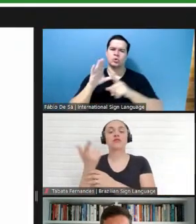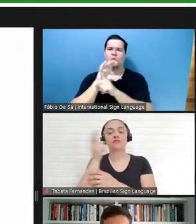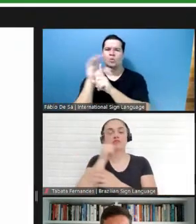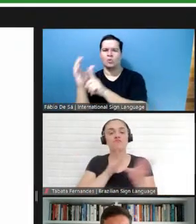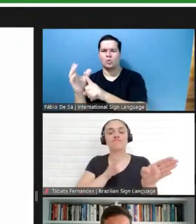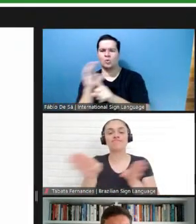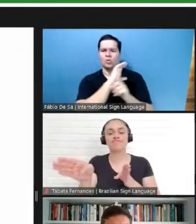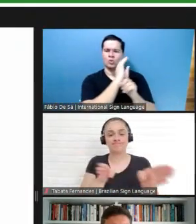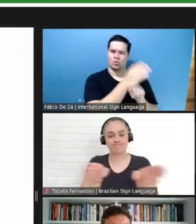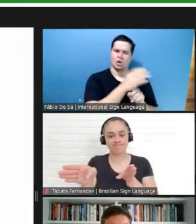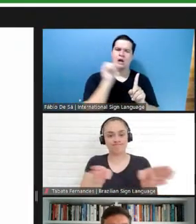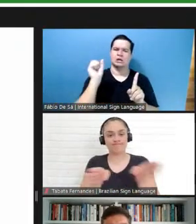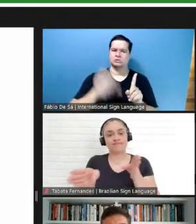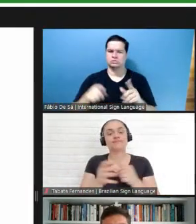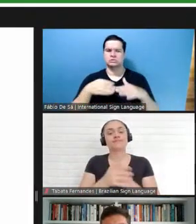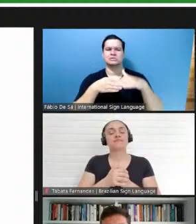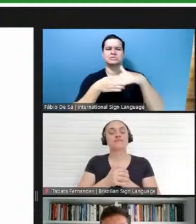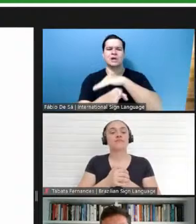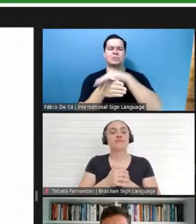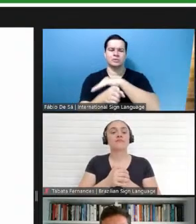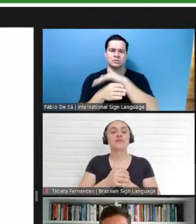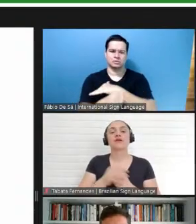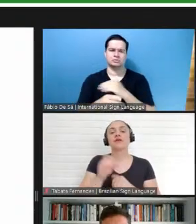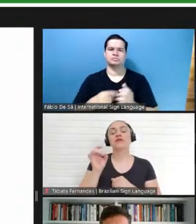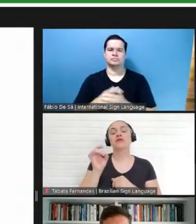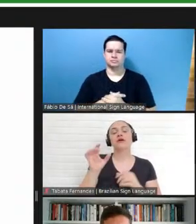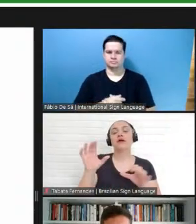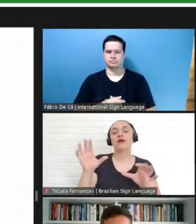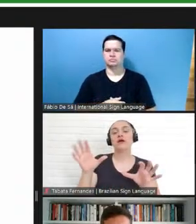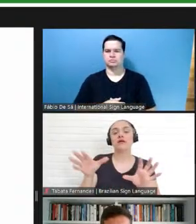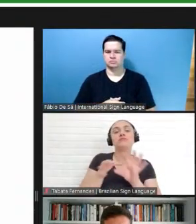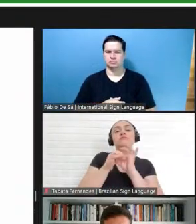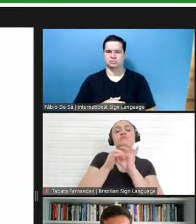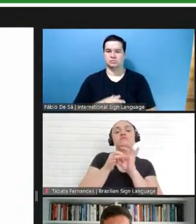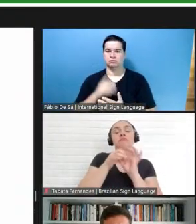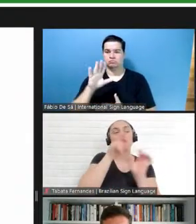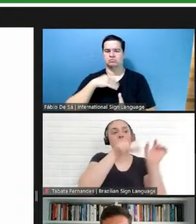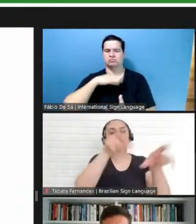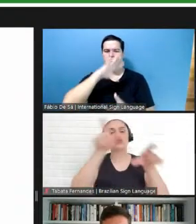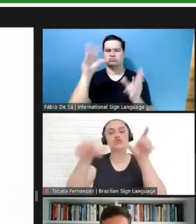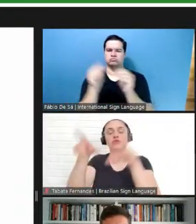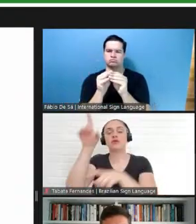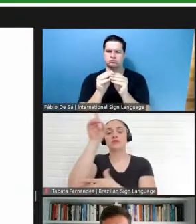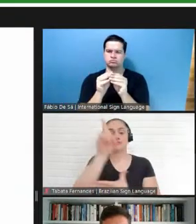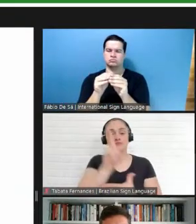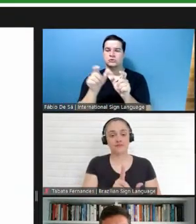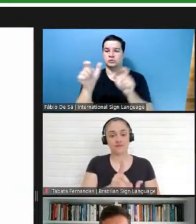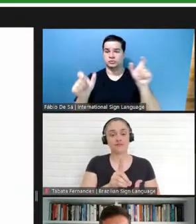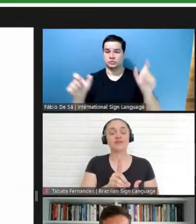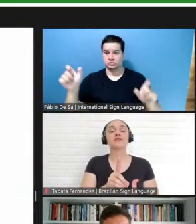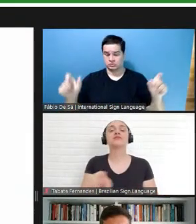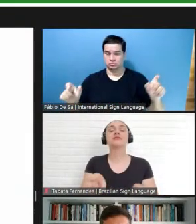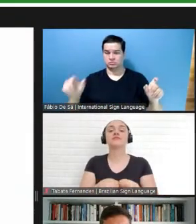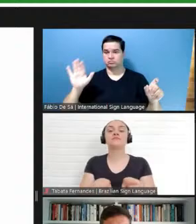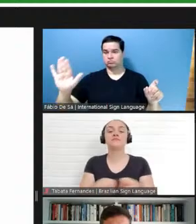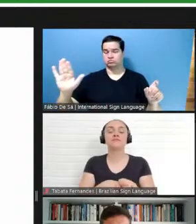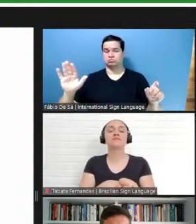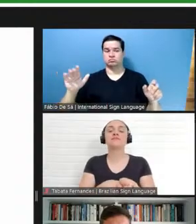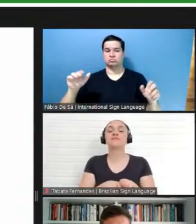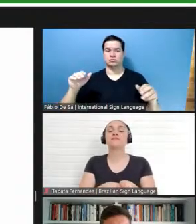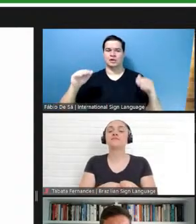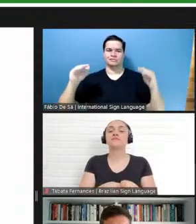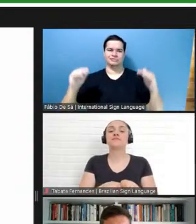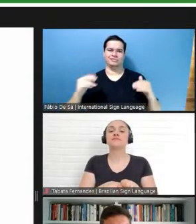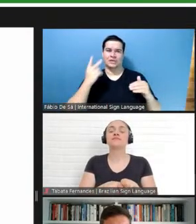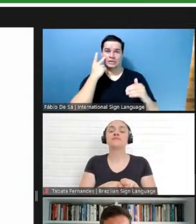one that just accommodates learners with disabilities, but really embraces the idea that we all vary in how we're